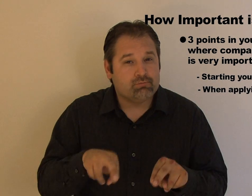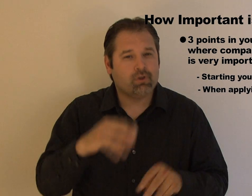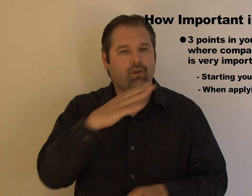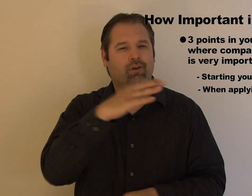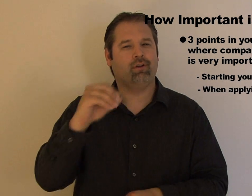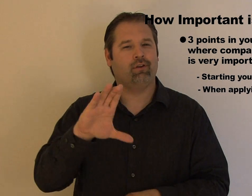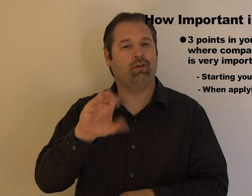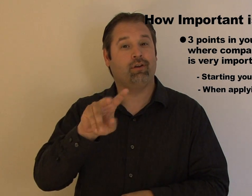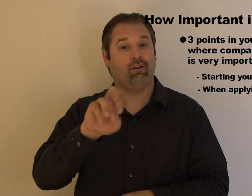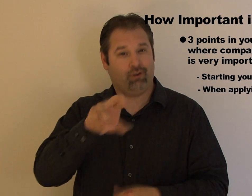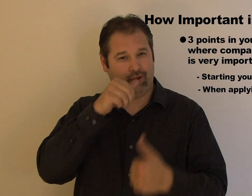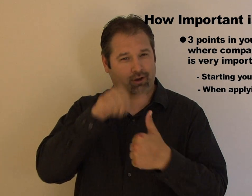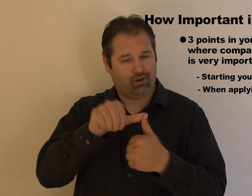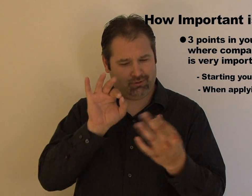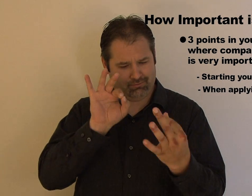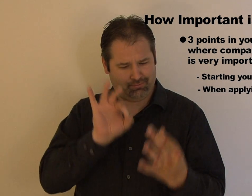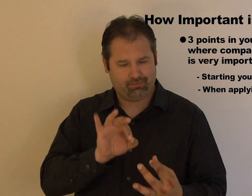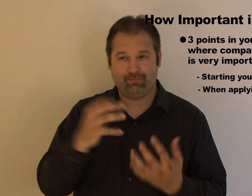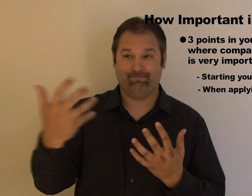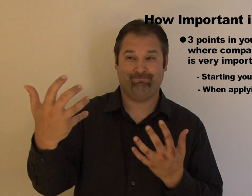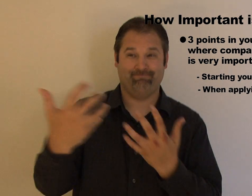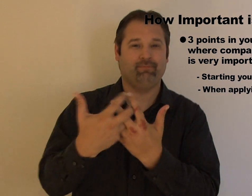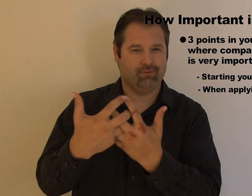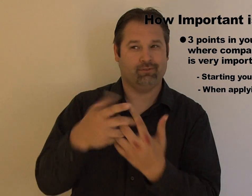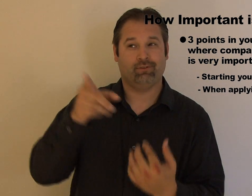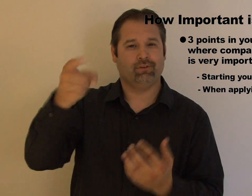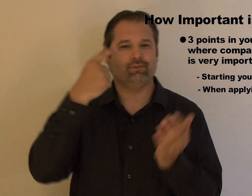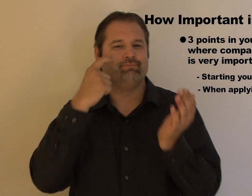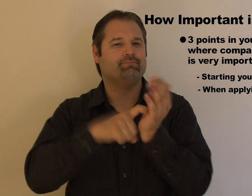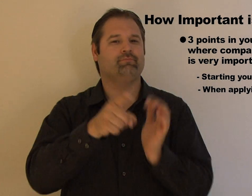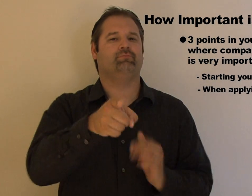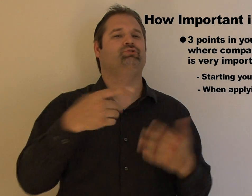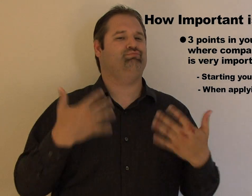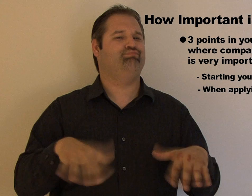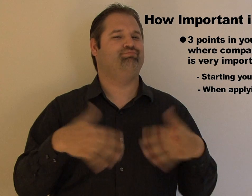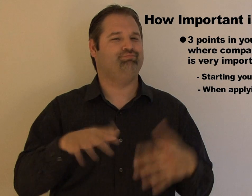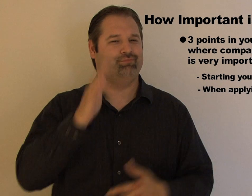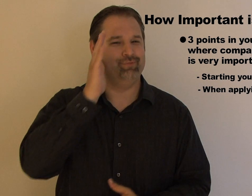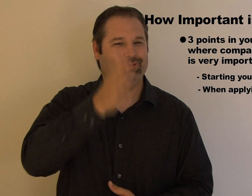Tailor your resume and cover letter to the company so you will stand out from the rest.